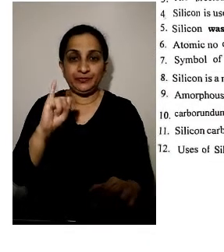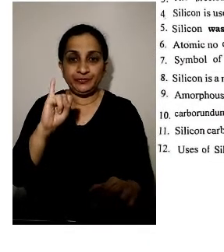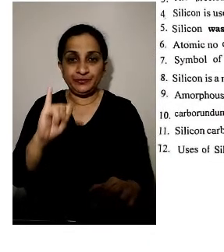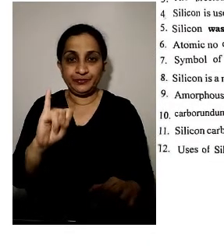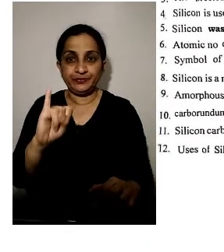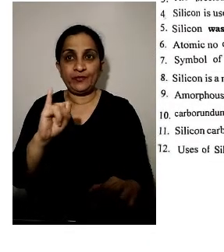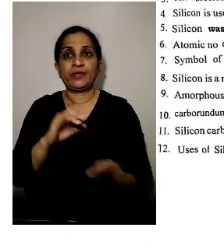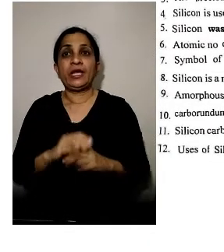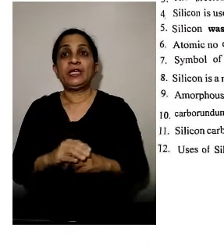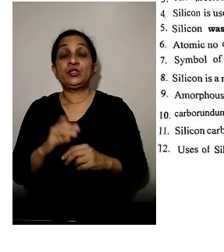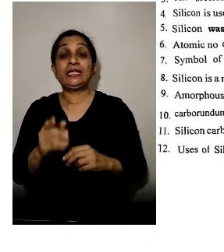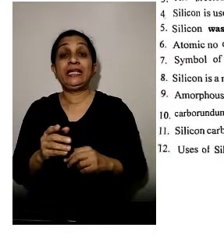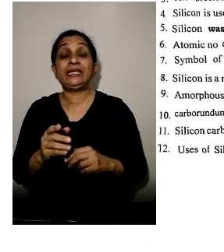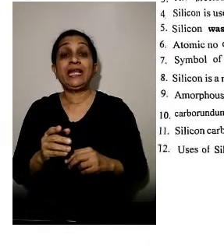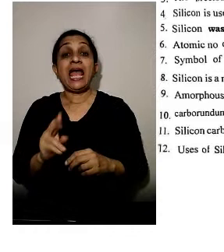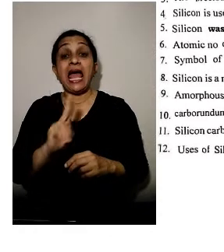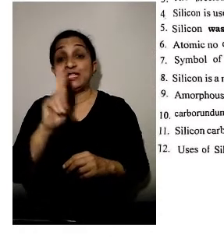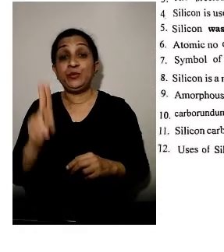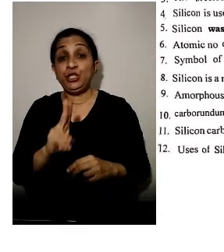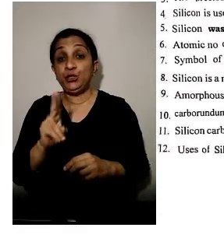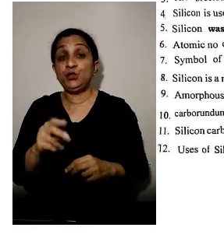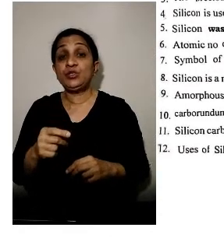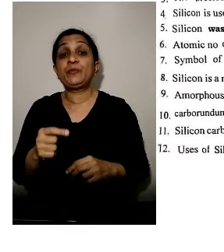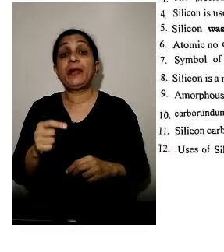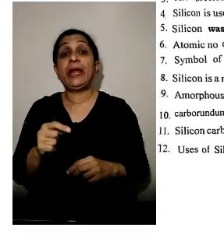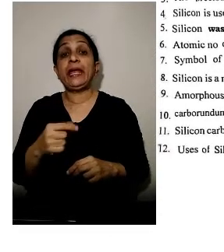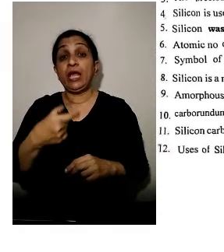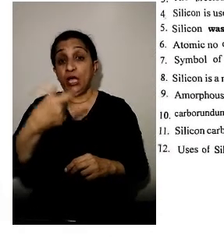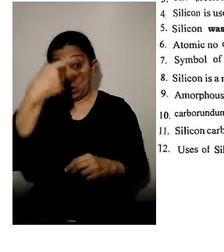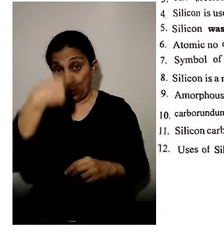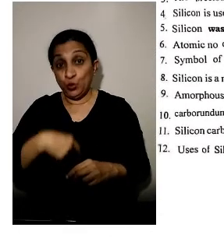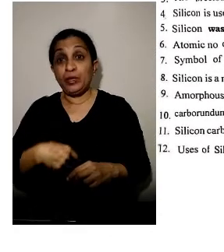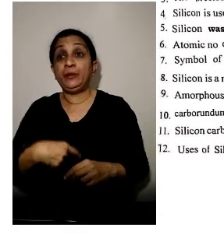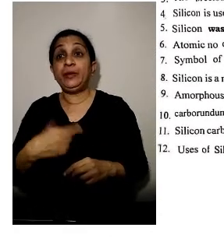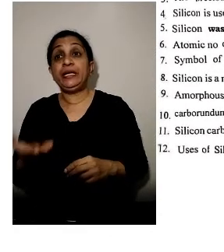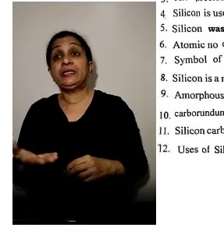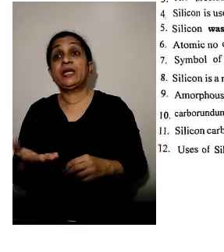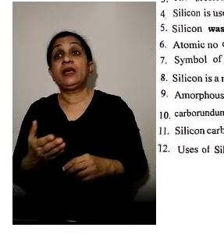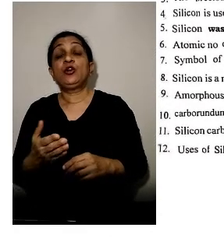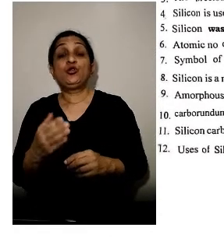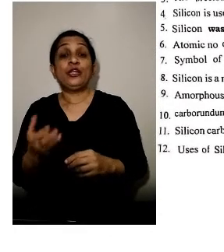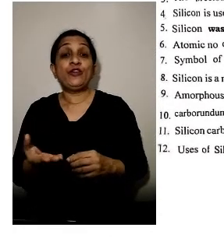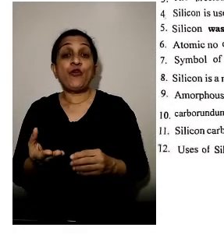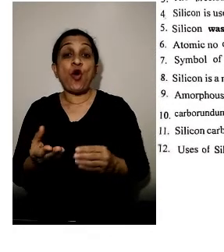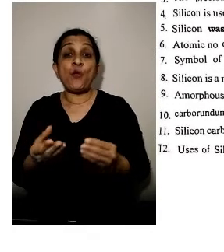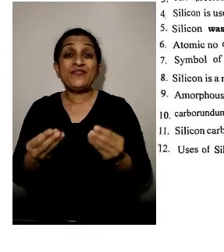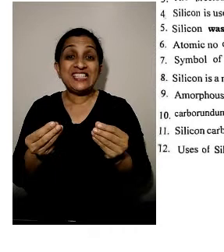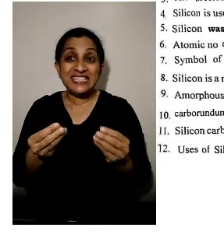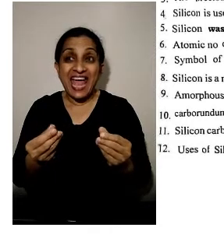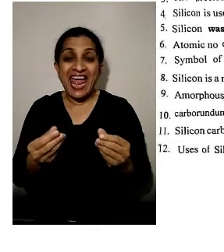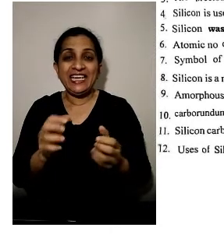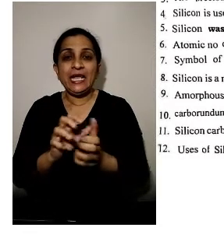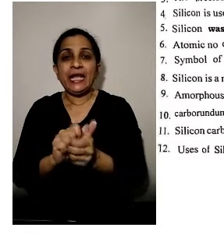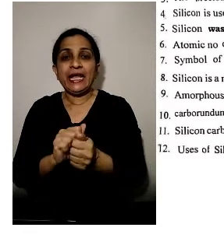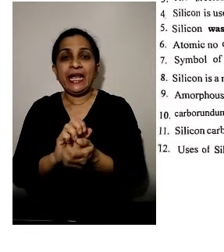now silicon has been used by human beings in the form of